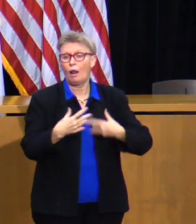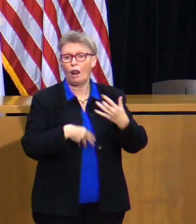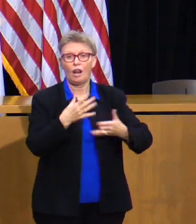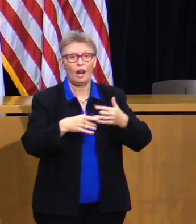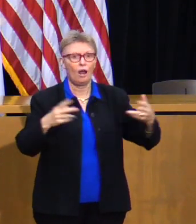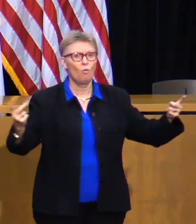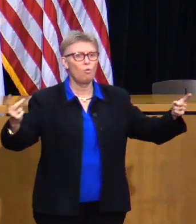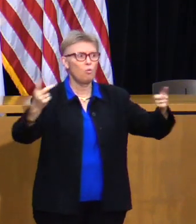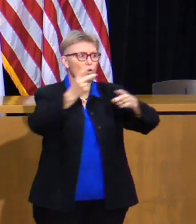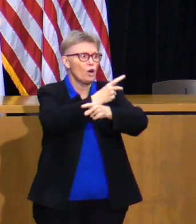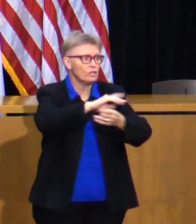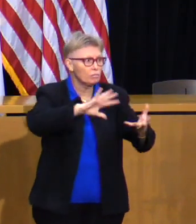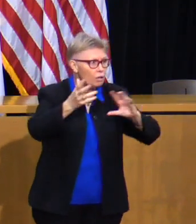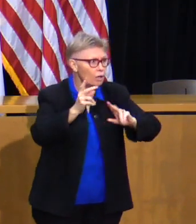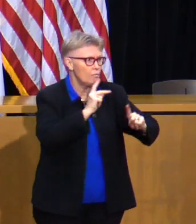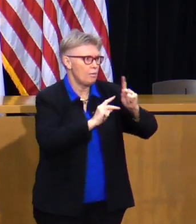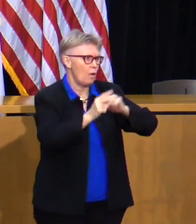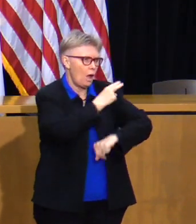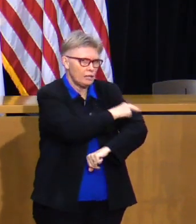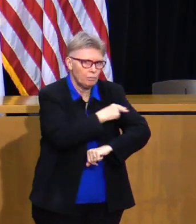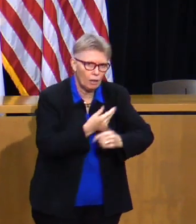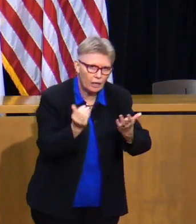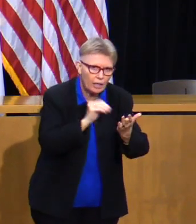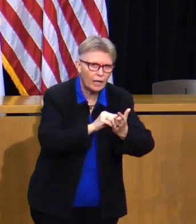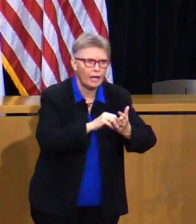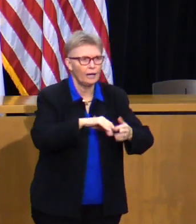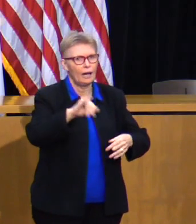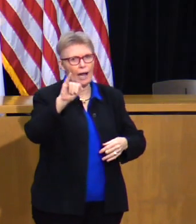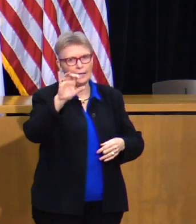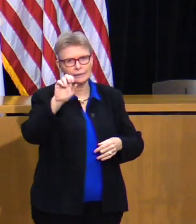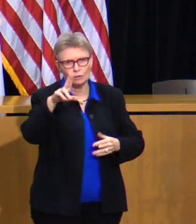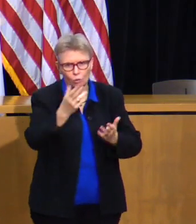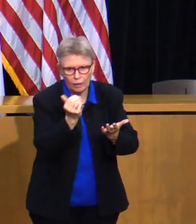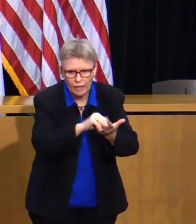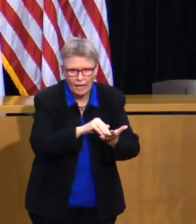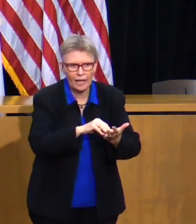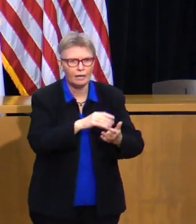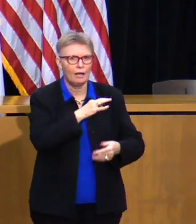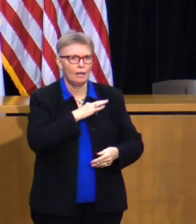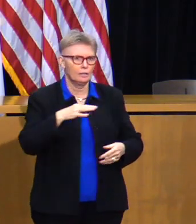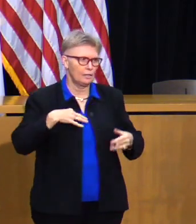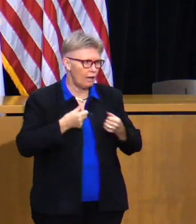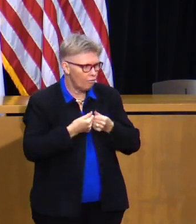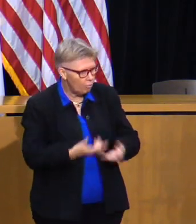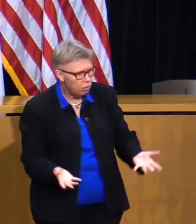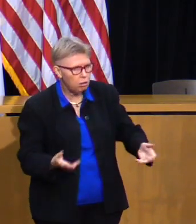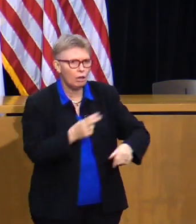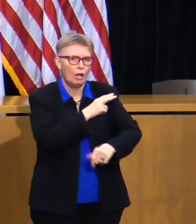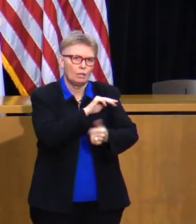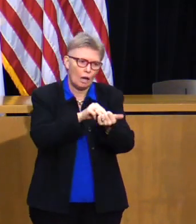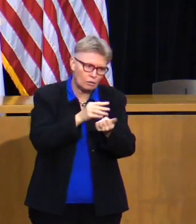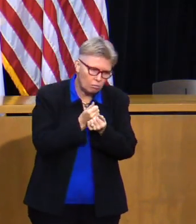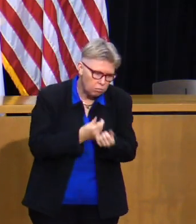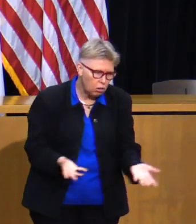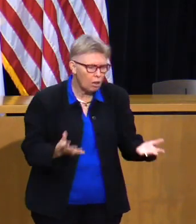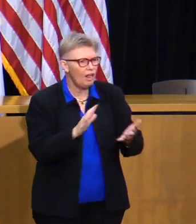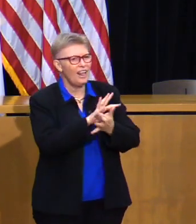our healthcare system and ultimately for the rest of our economy as well.